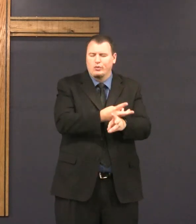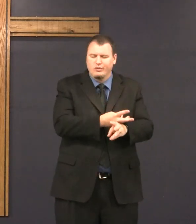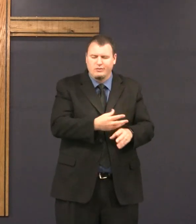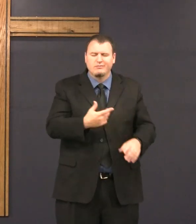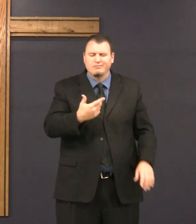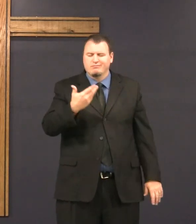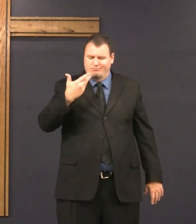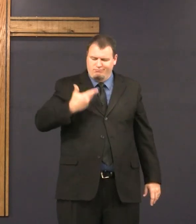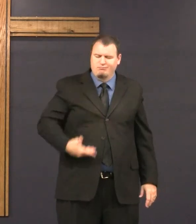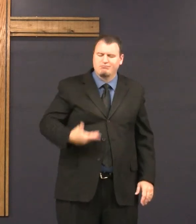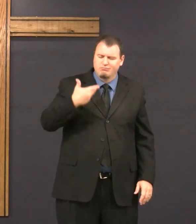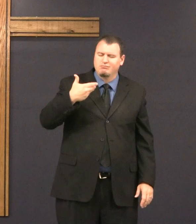Show the world